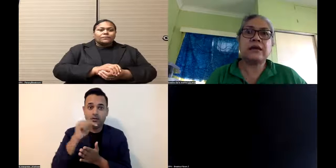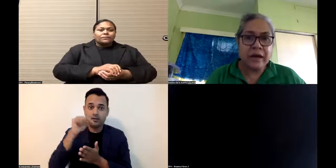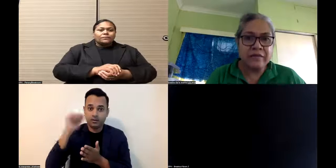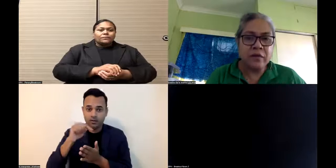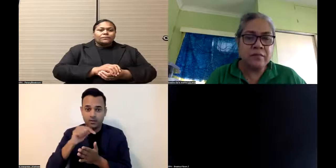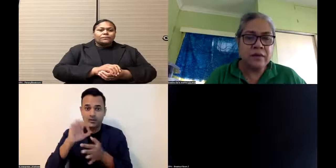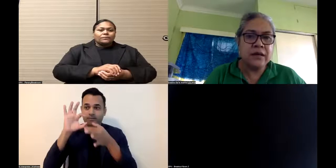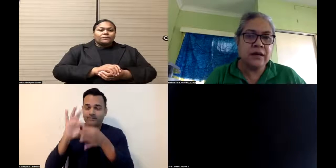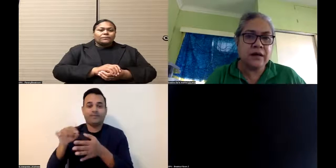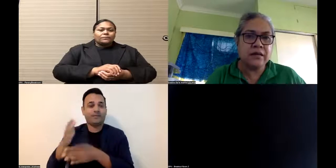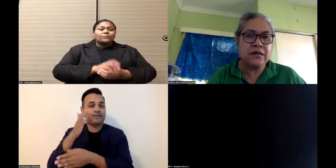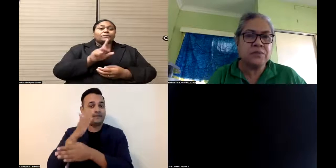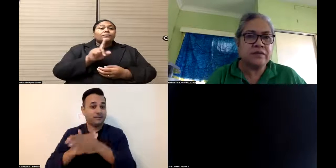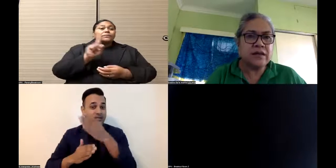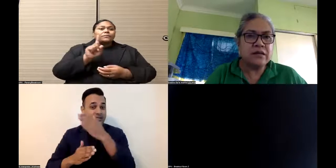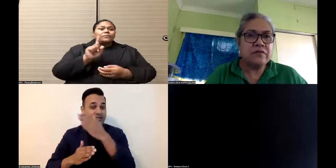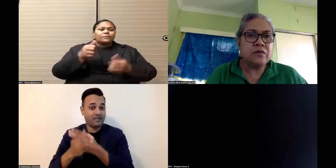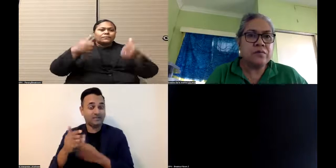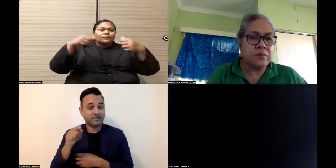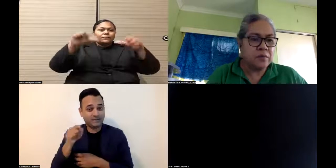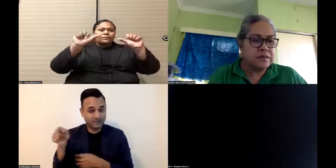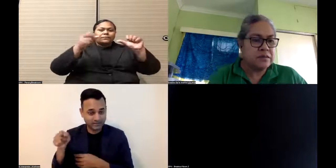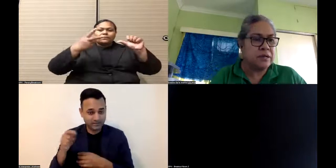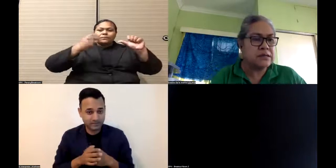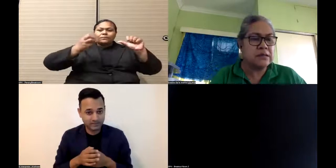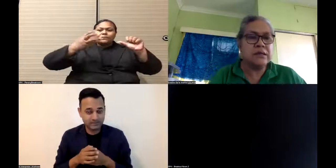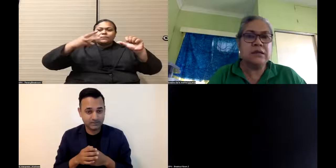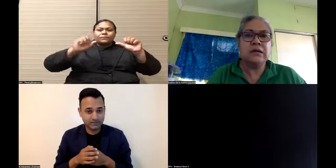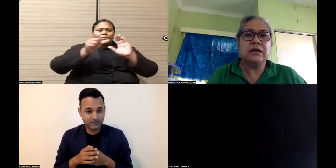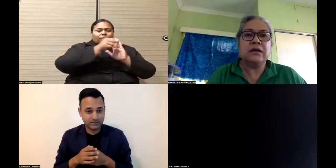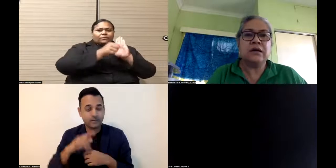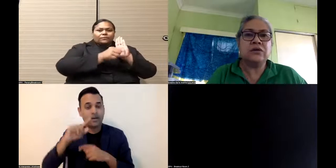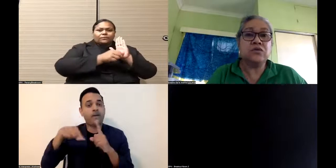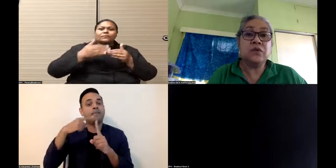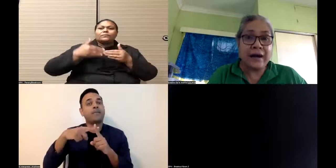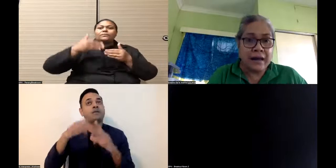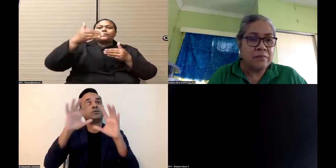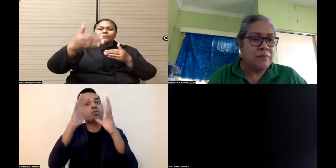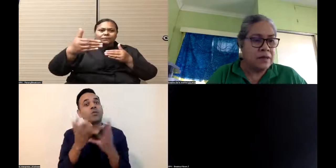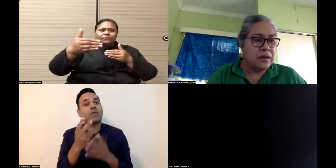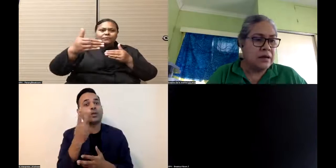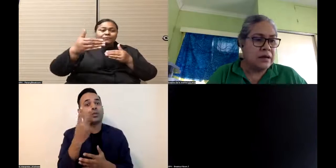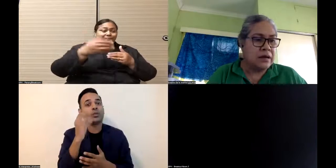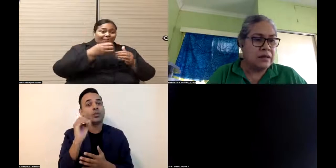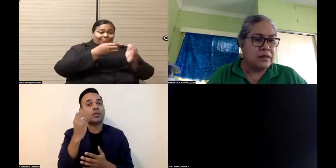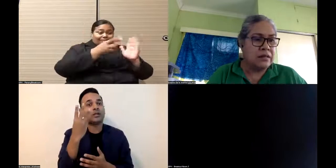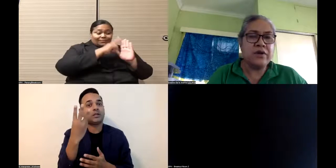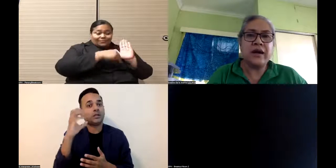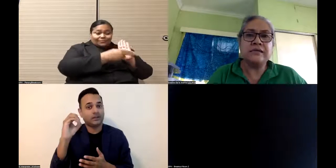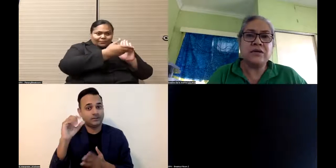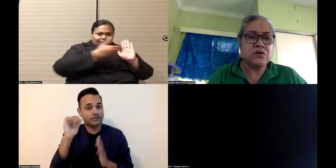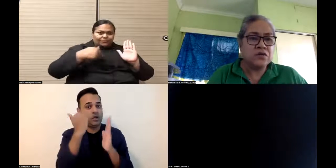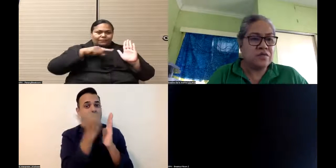is like a platform that is providing for people with disability to claim